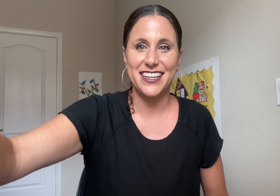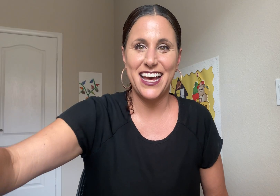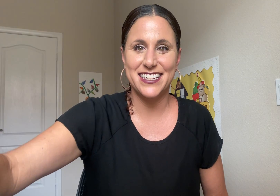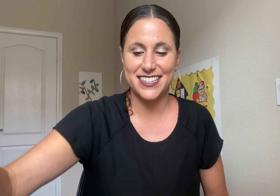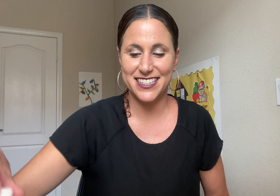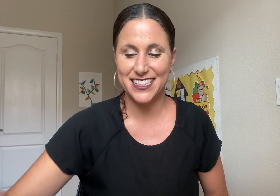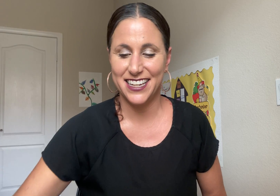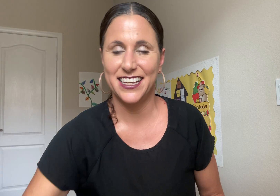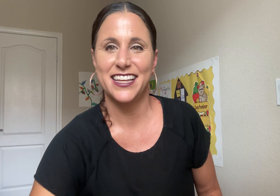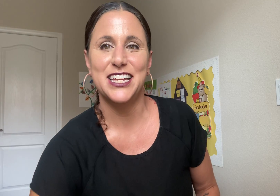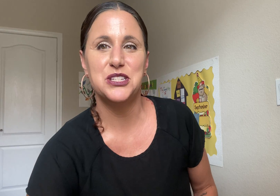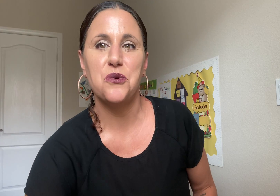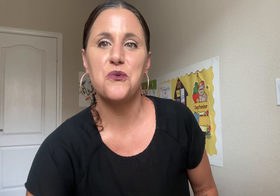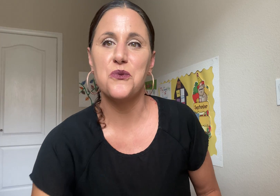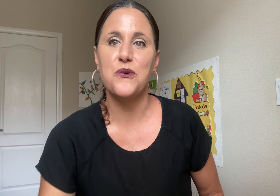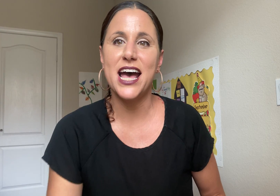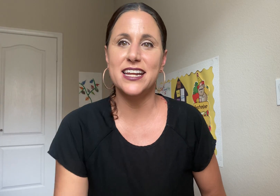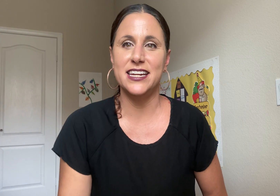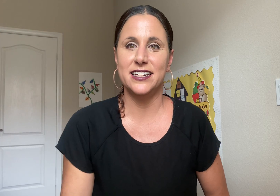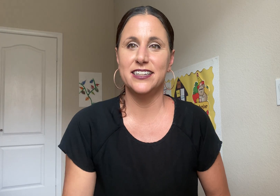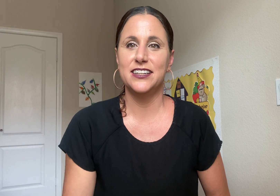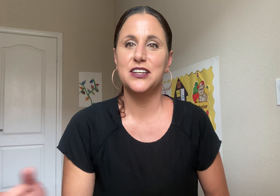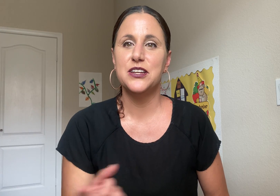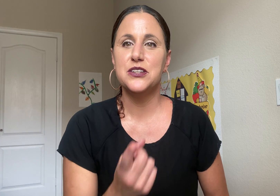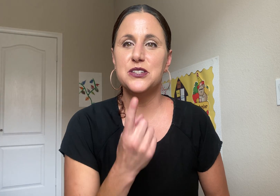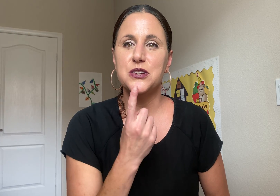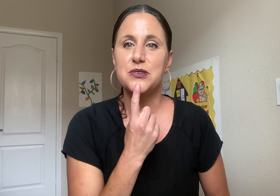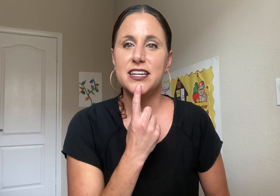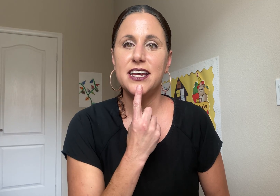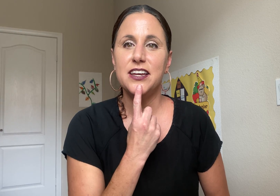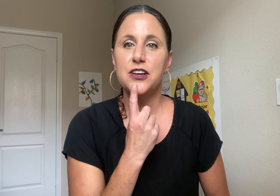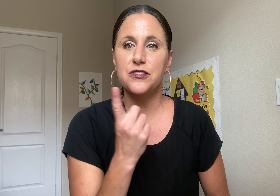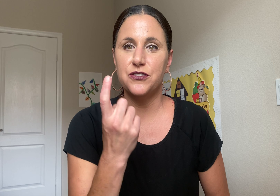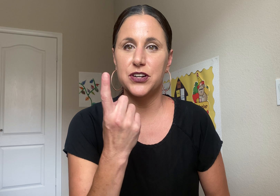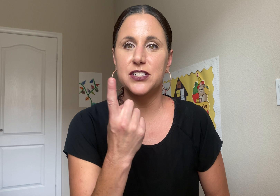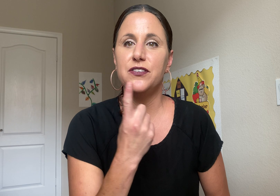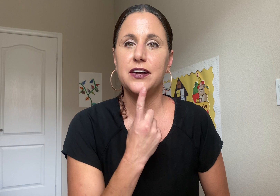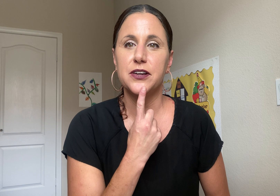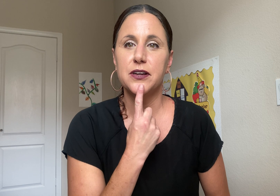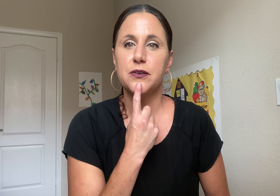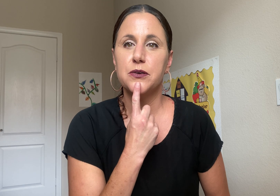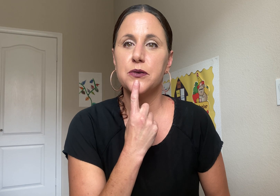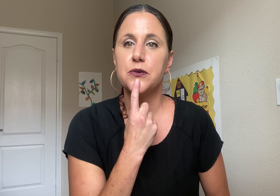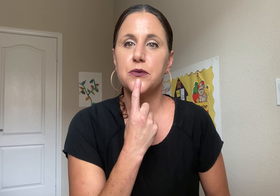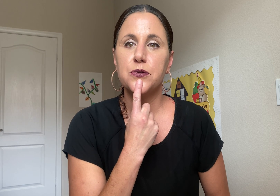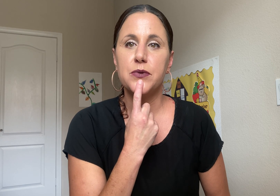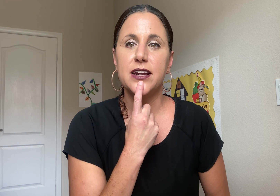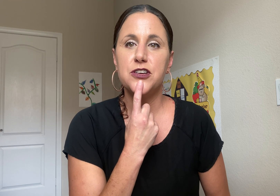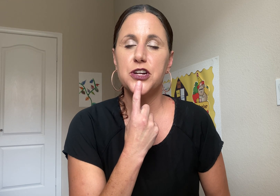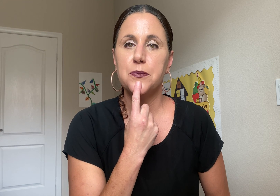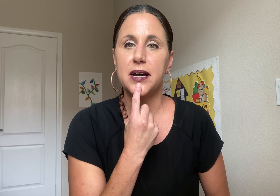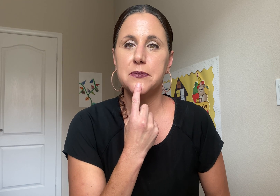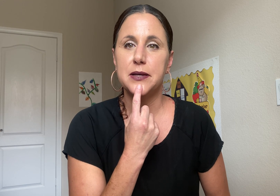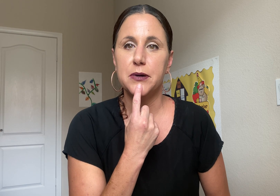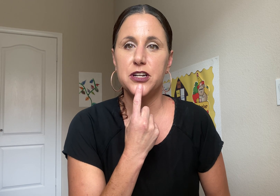Yes, it's red. So take your first finger right under your bottom lip on your